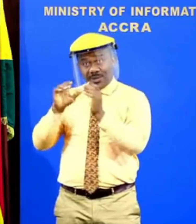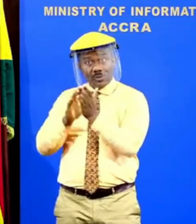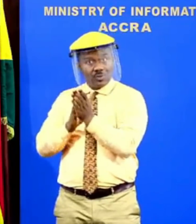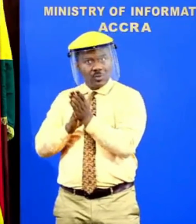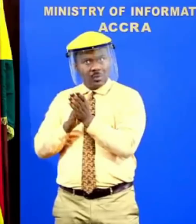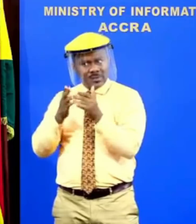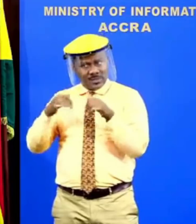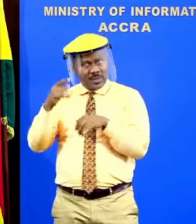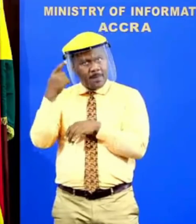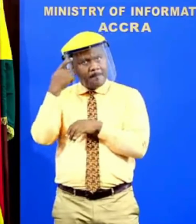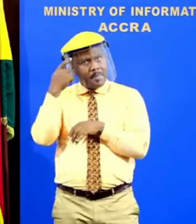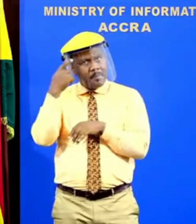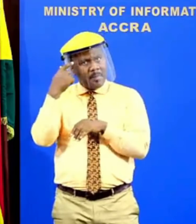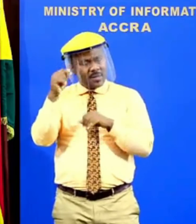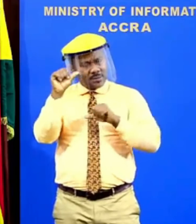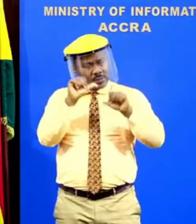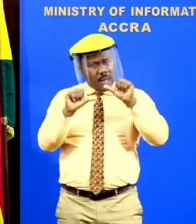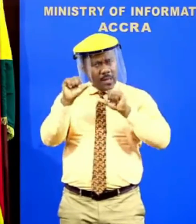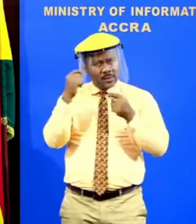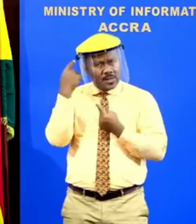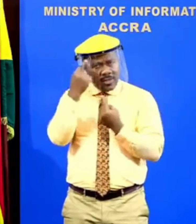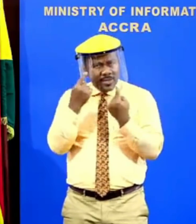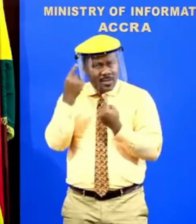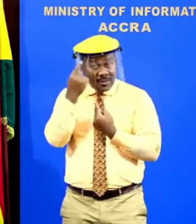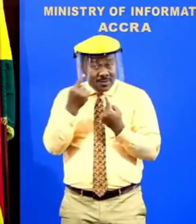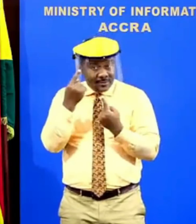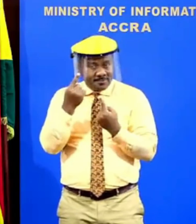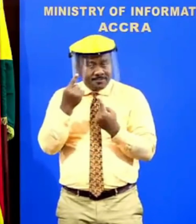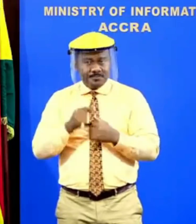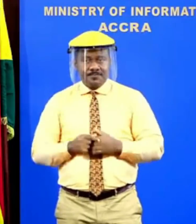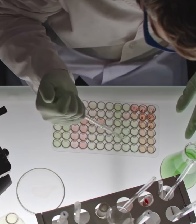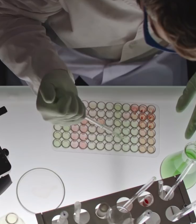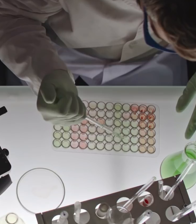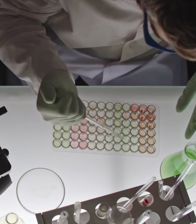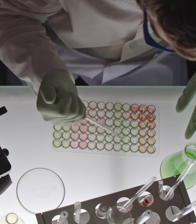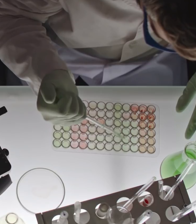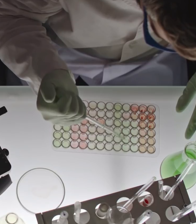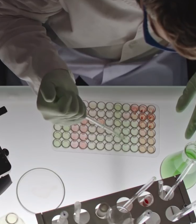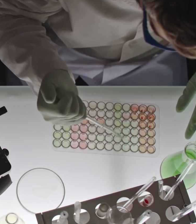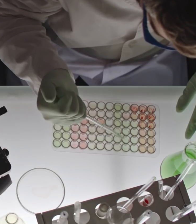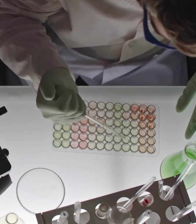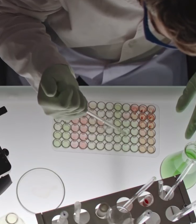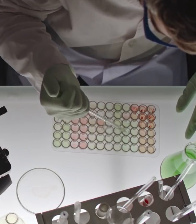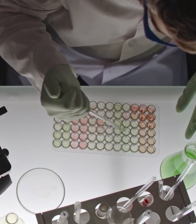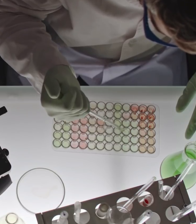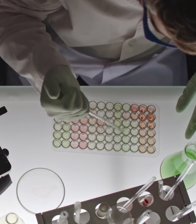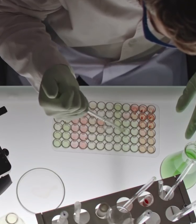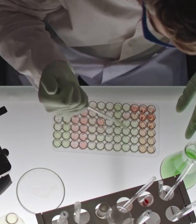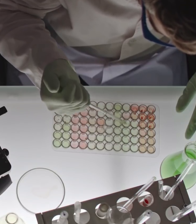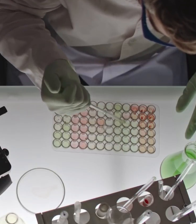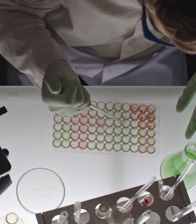cultural development, our national development will be driven by science, technology. Government is currently